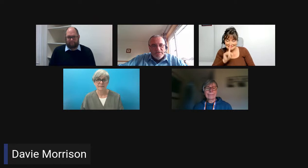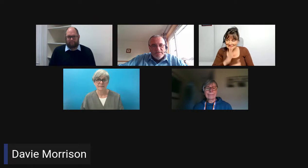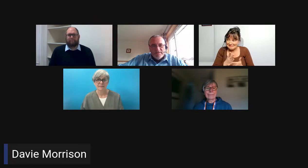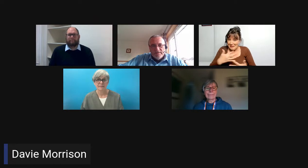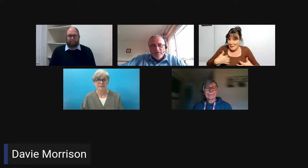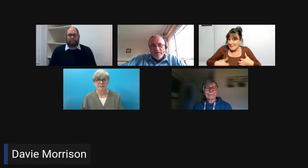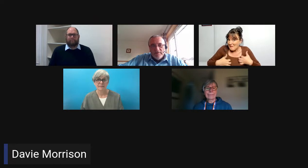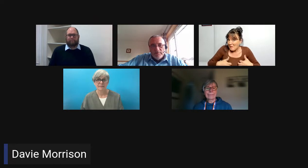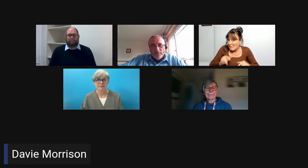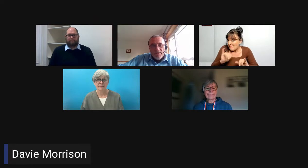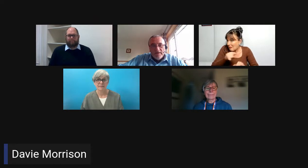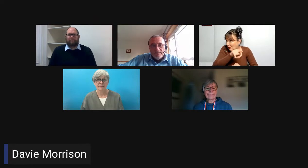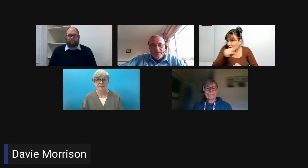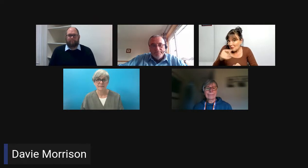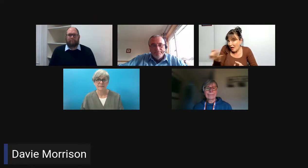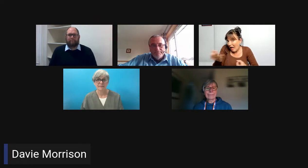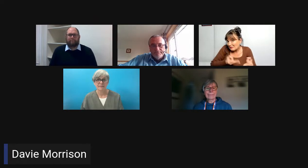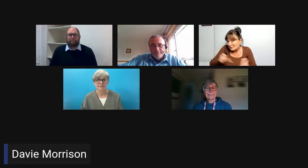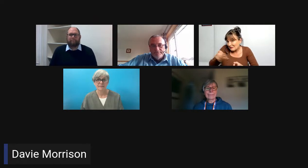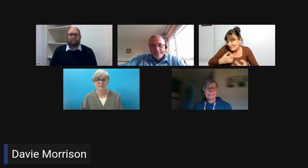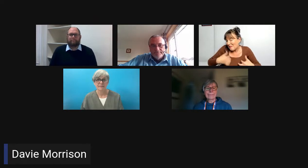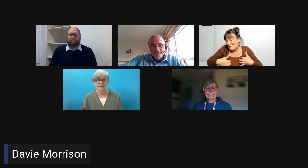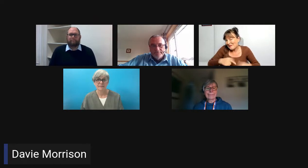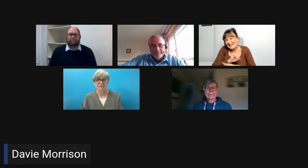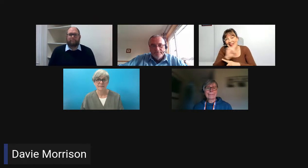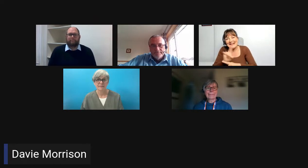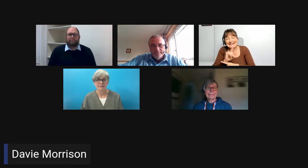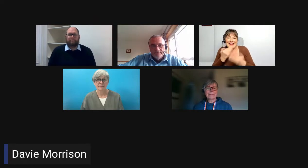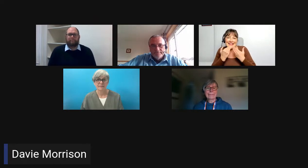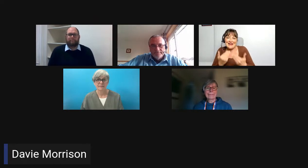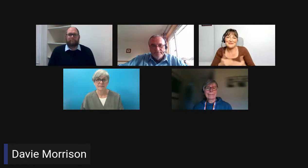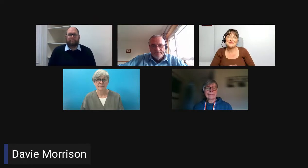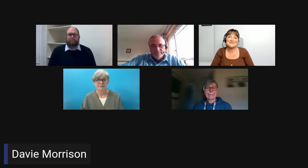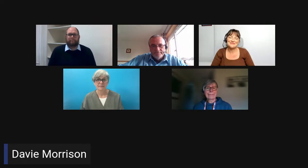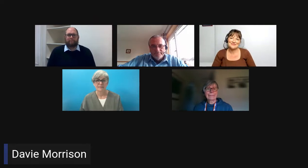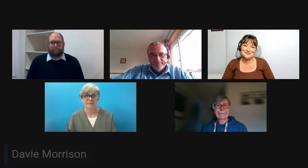to questions that you may have.